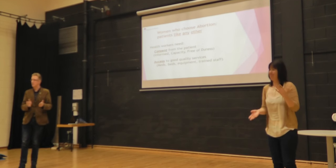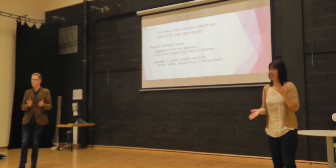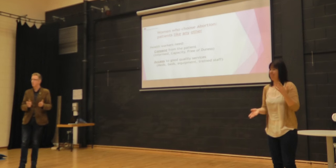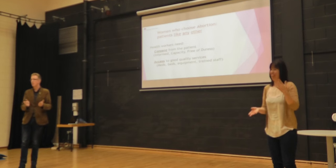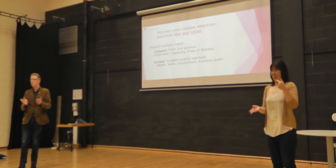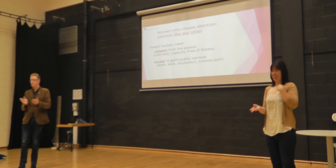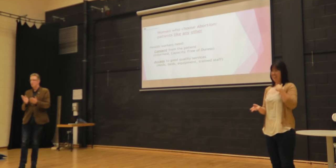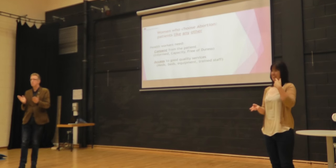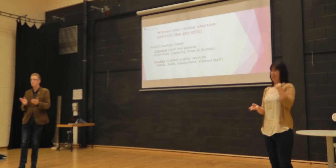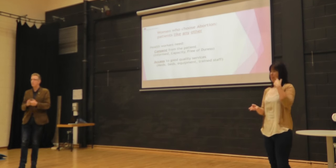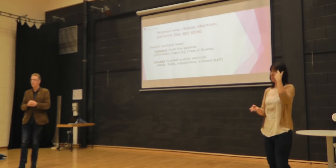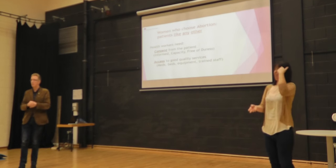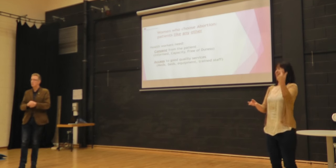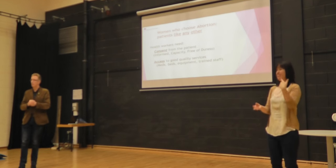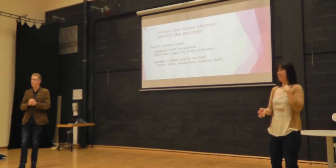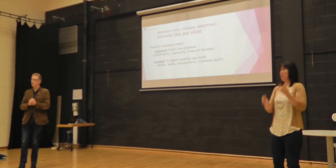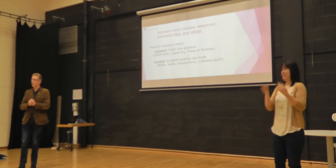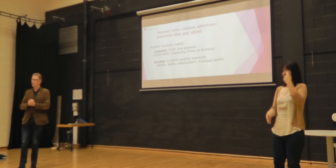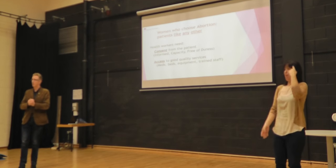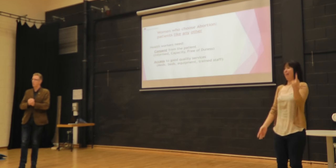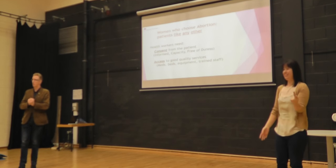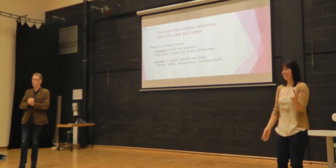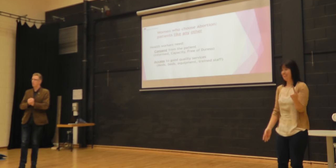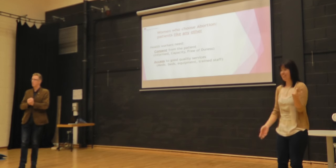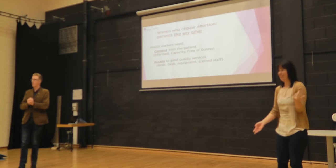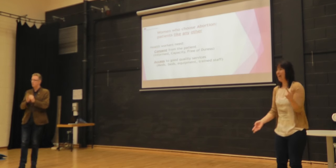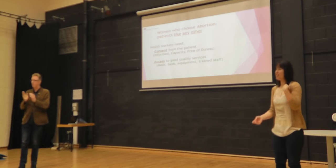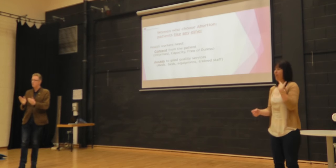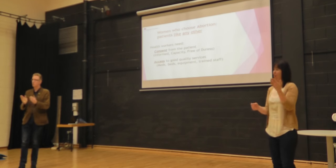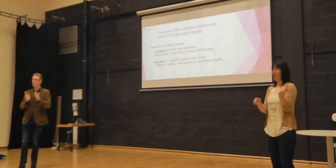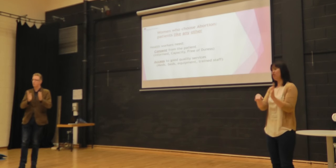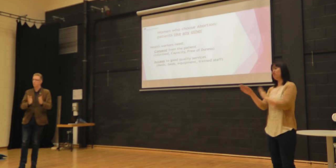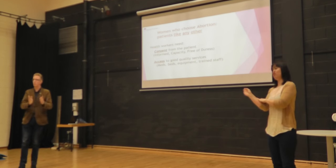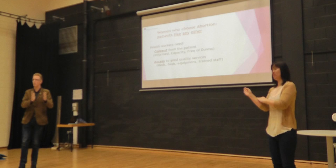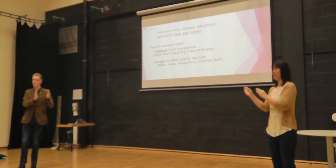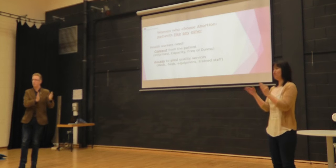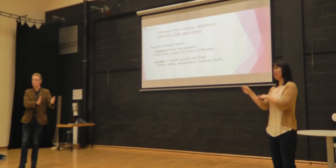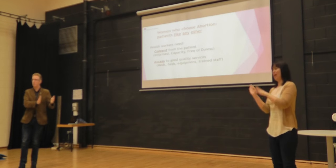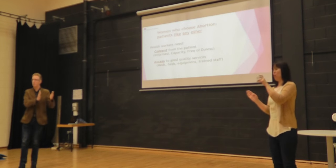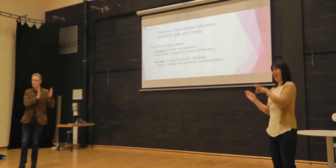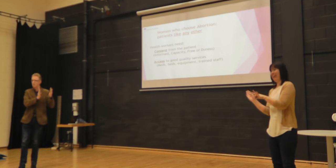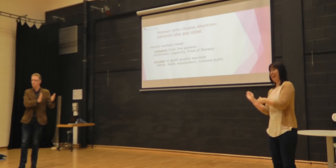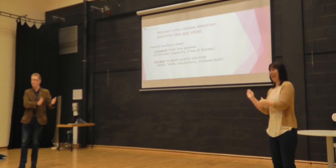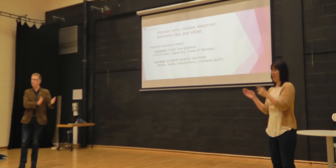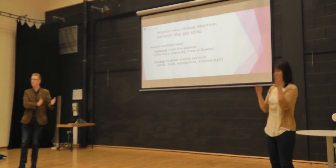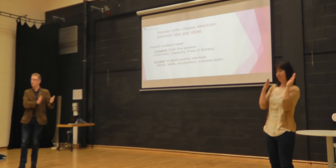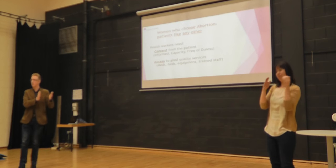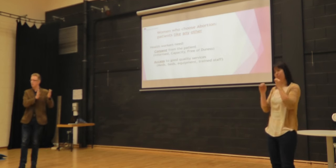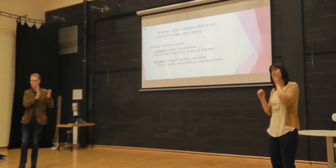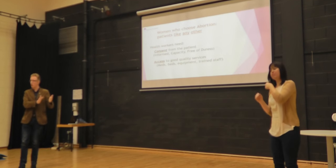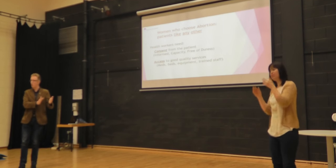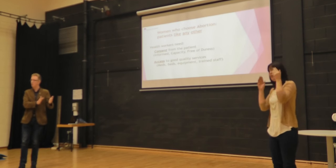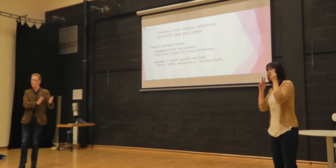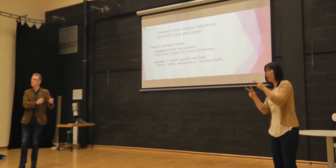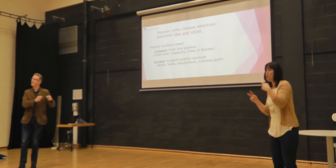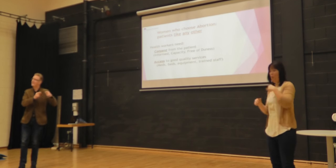politically eccentric. It's in many ways what we call politically right-wing. Forcing your view on other people, despite the fact that